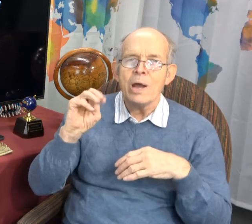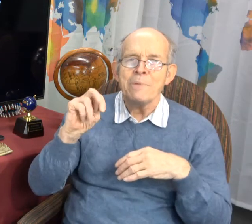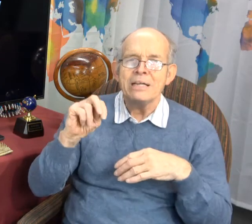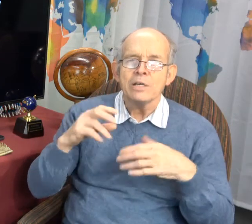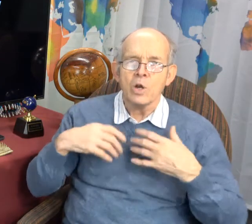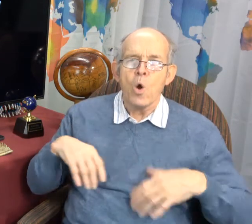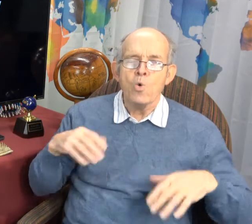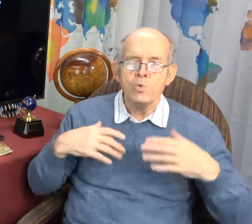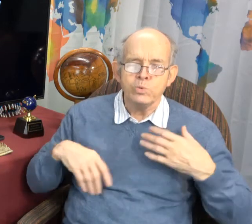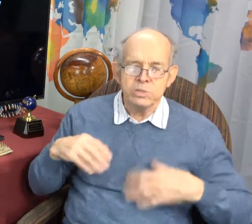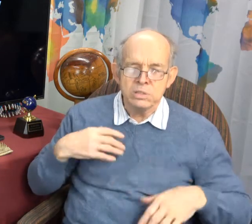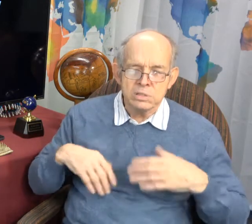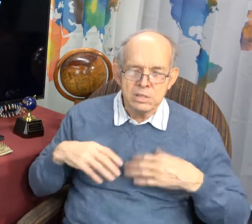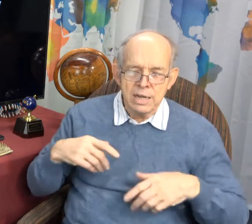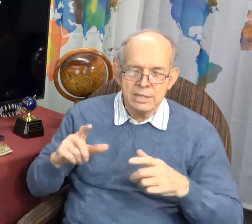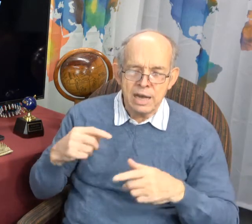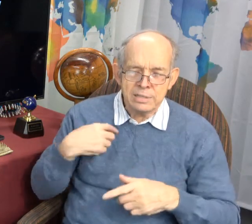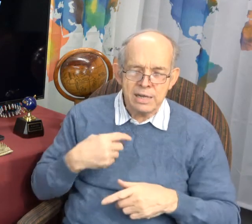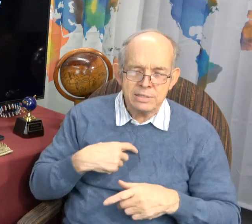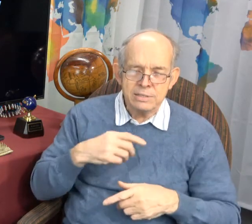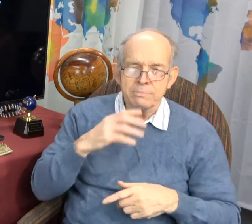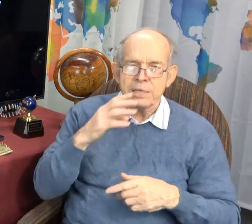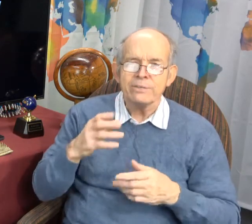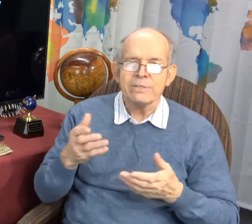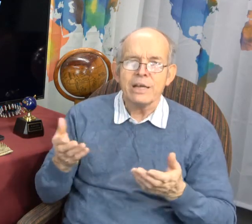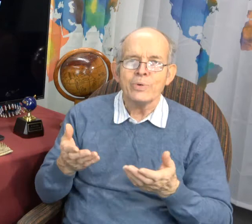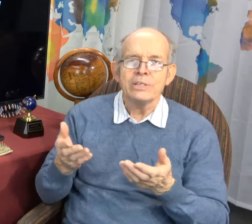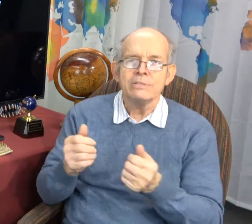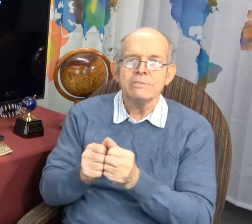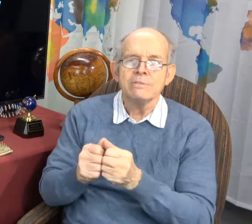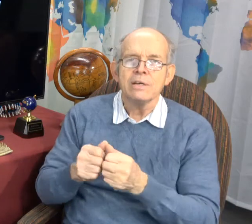women clothes, that's been staring,